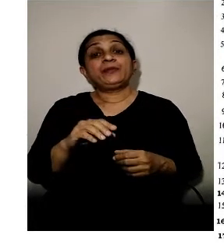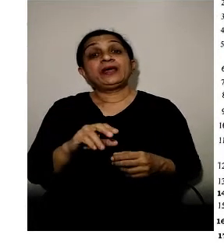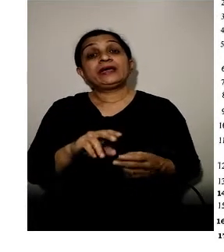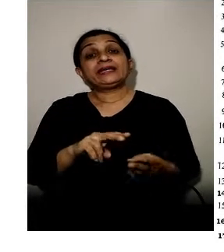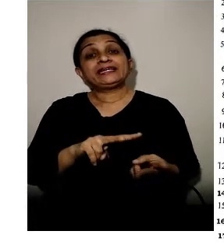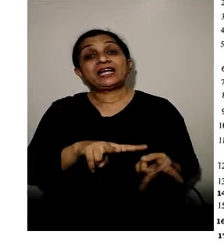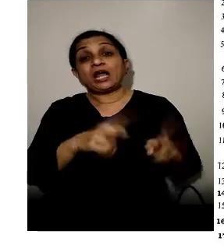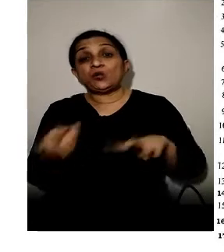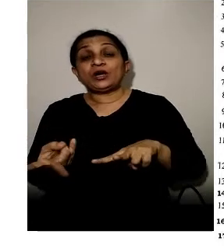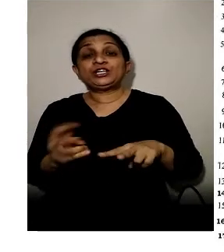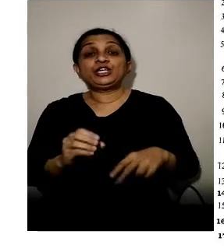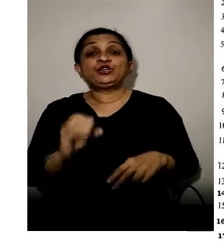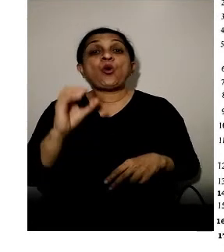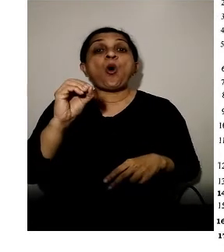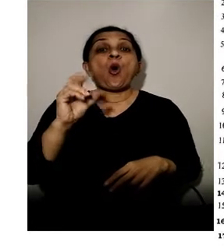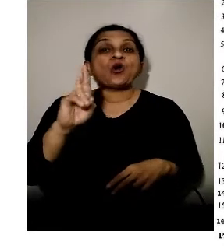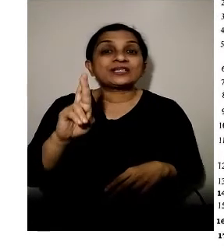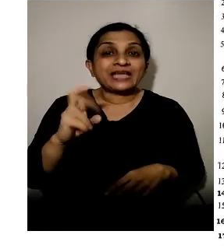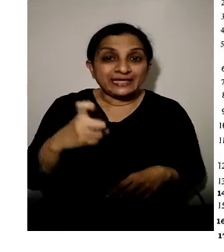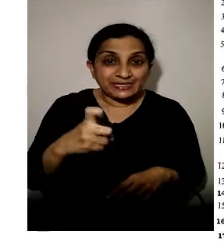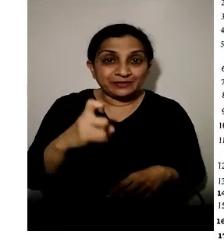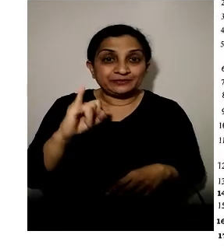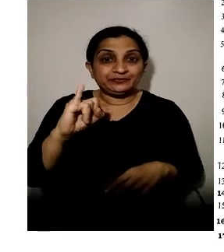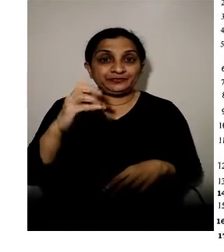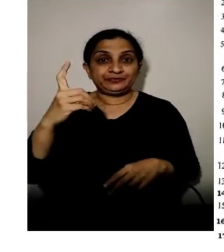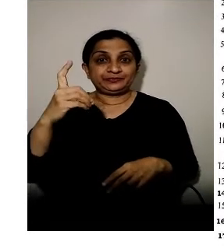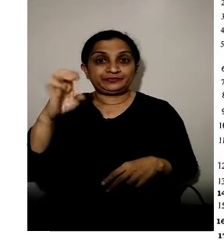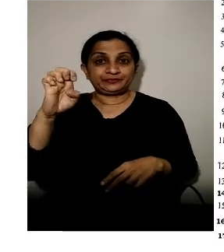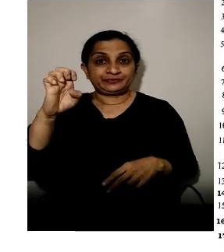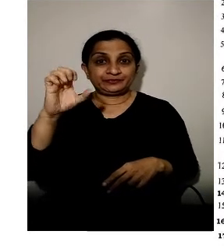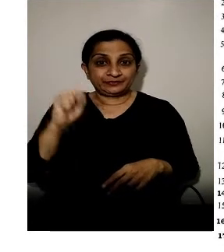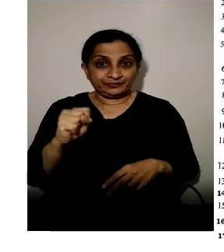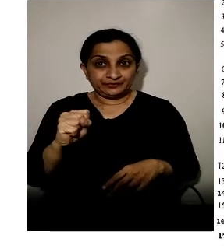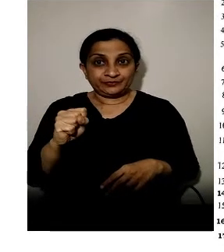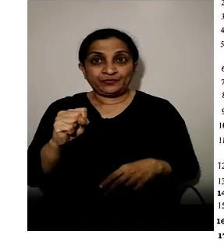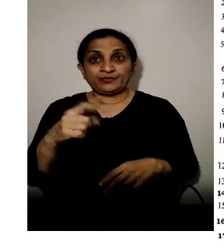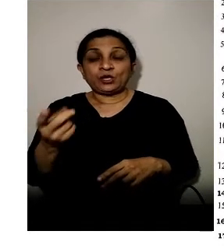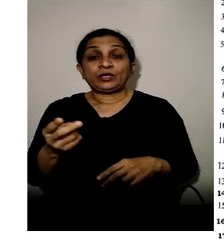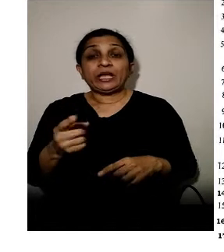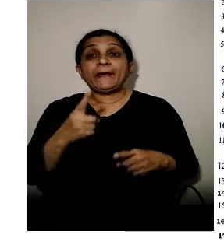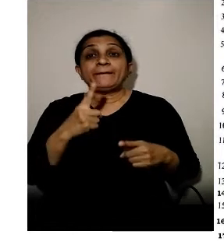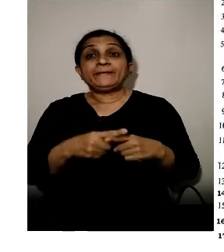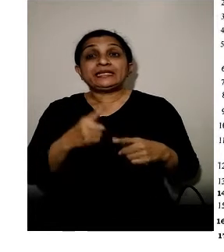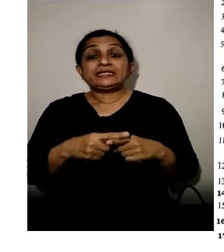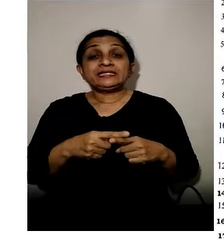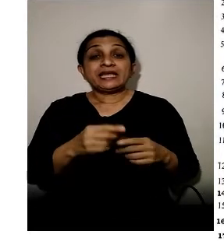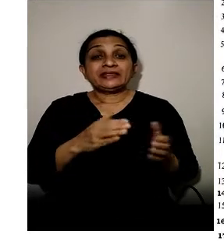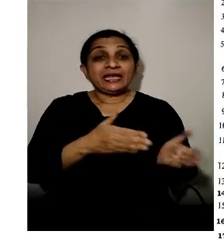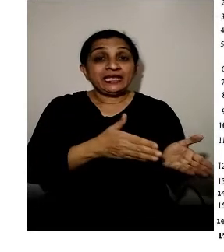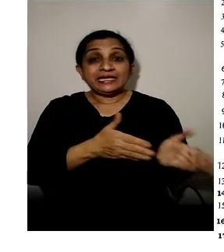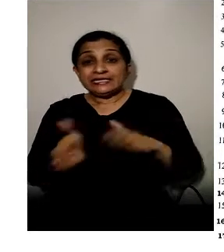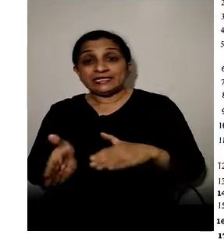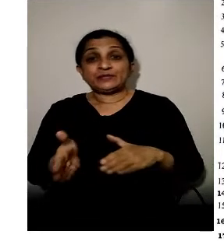get converted into oxides okay metals